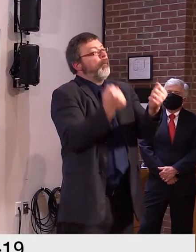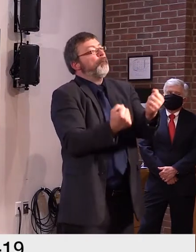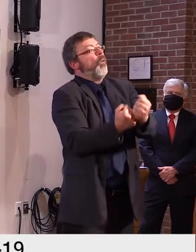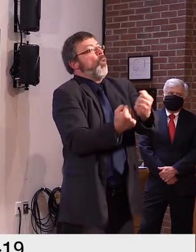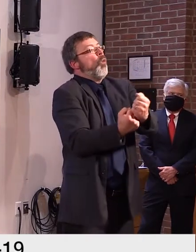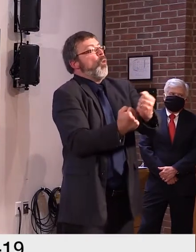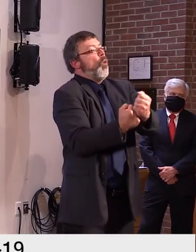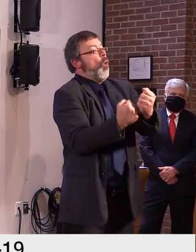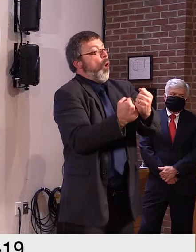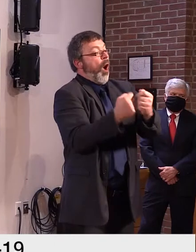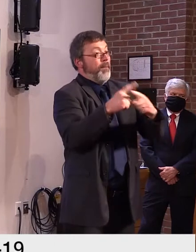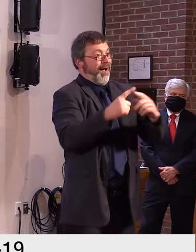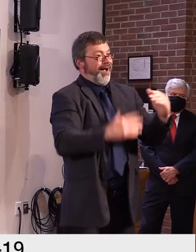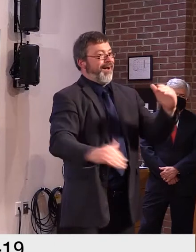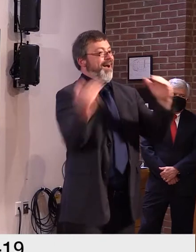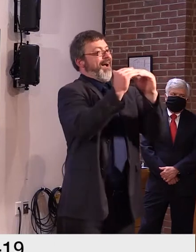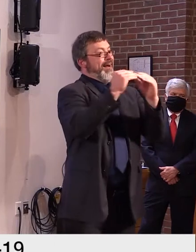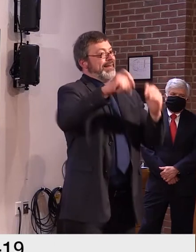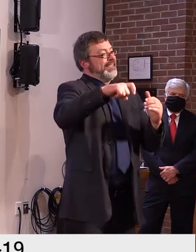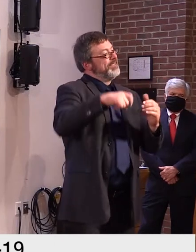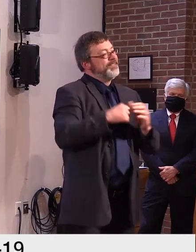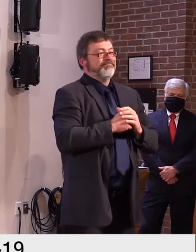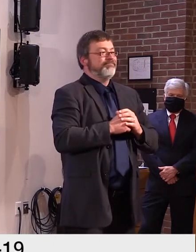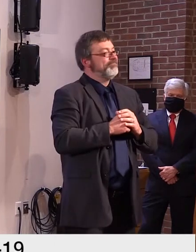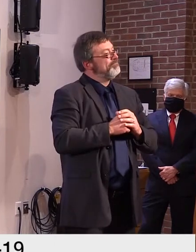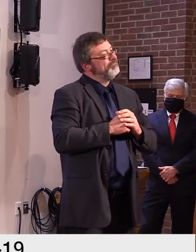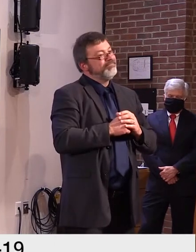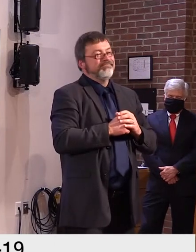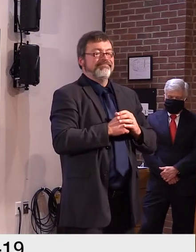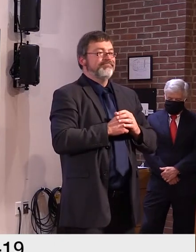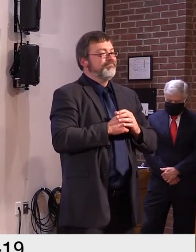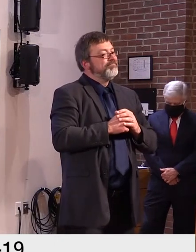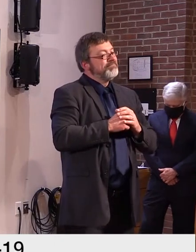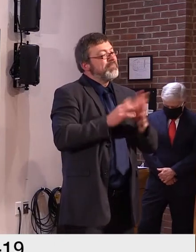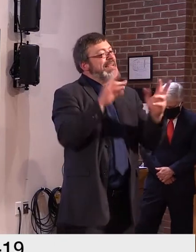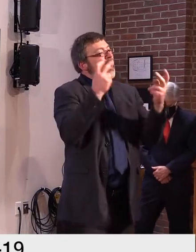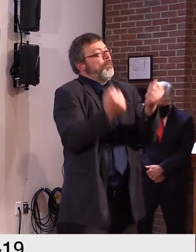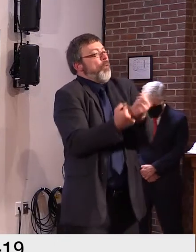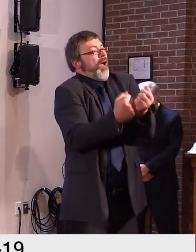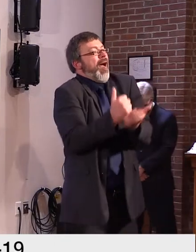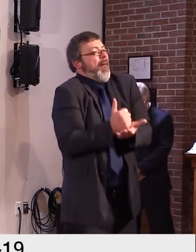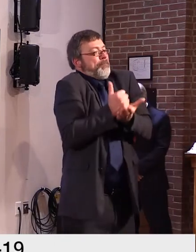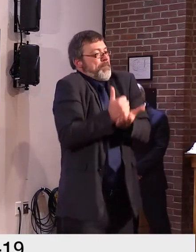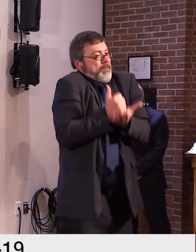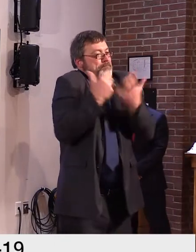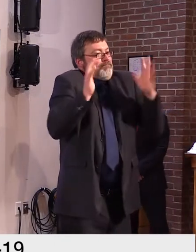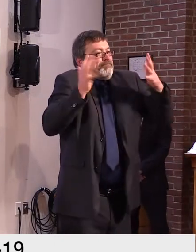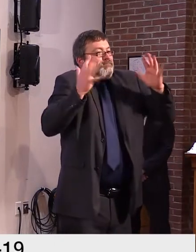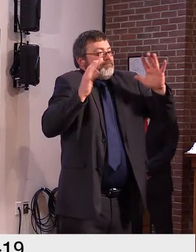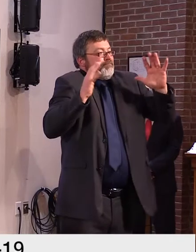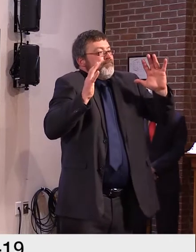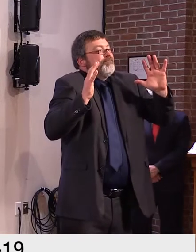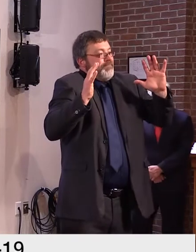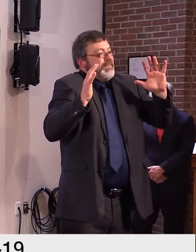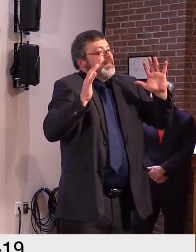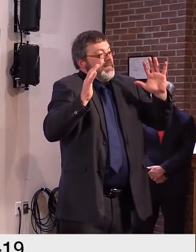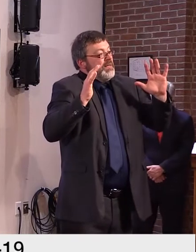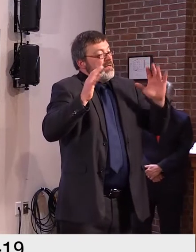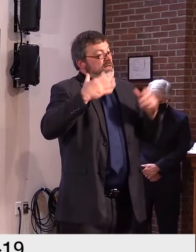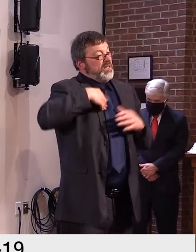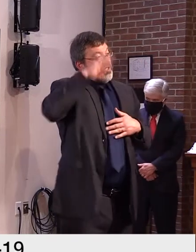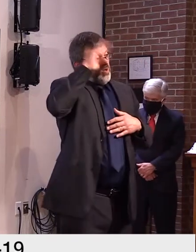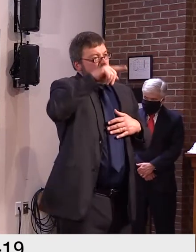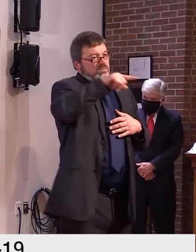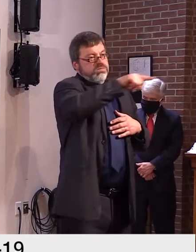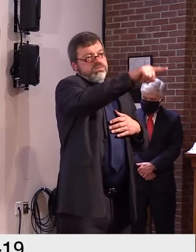wage. And certainly recognize that, you know, our Vermonters need as much support as we can afford